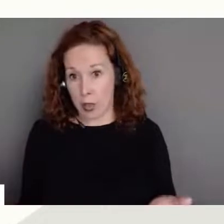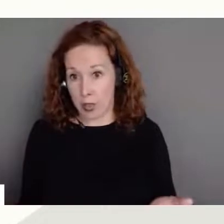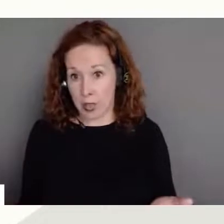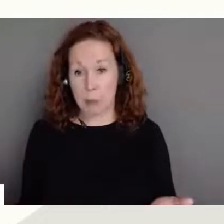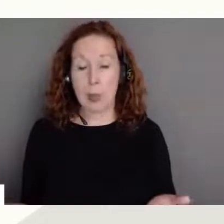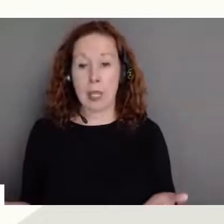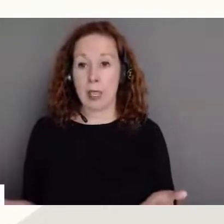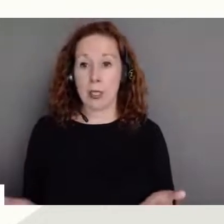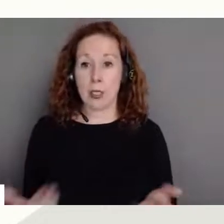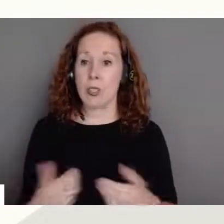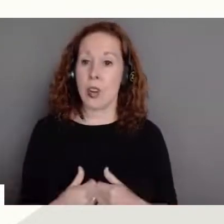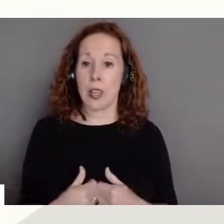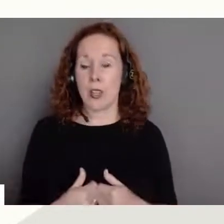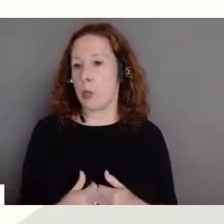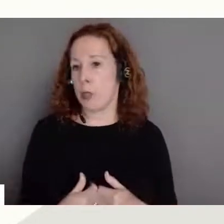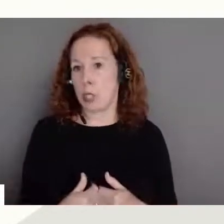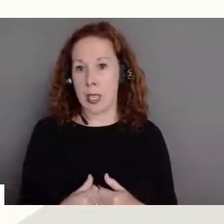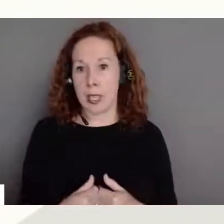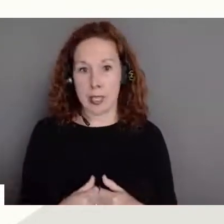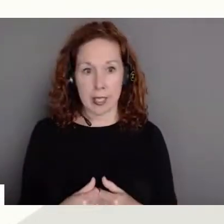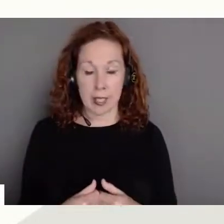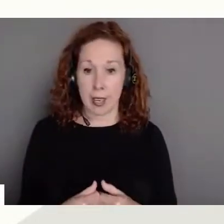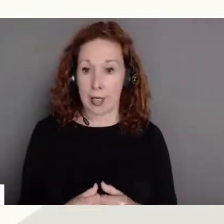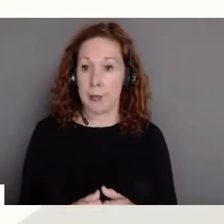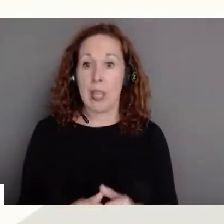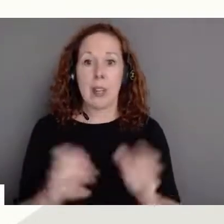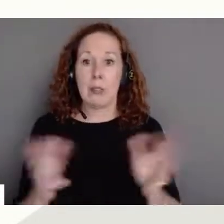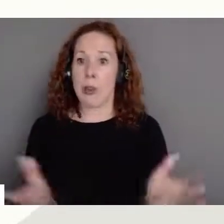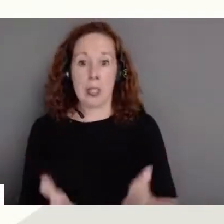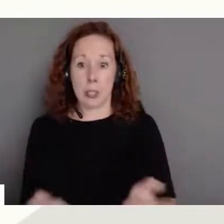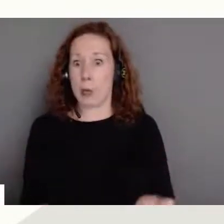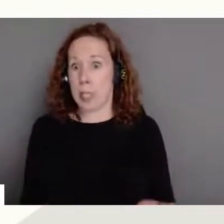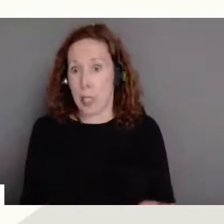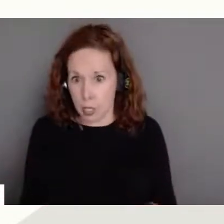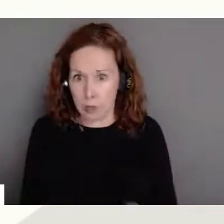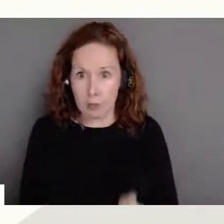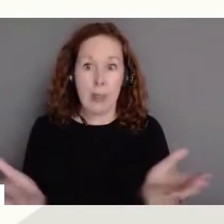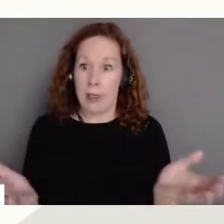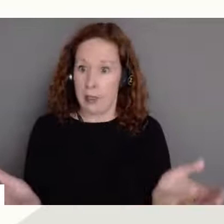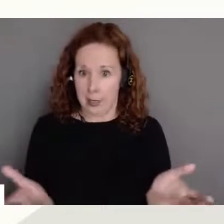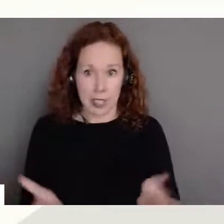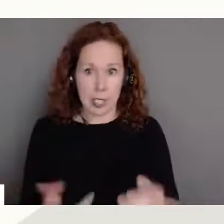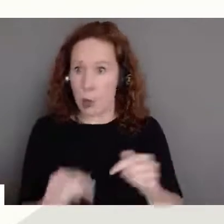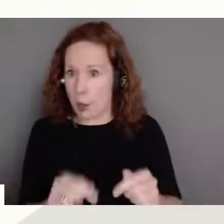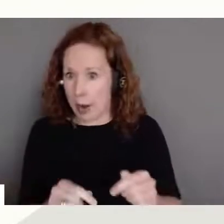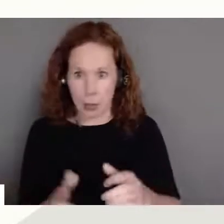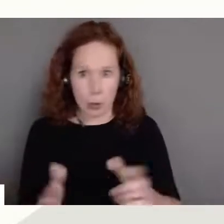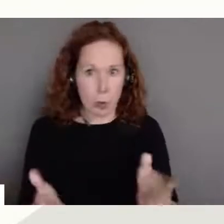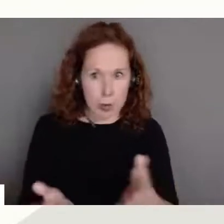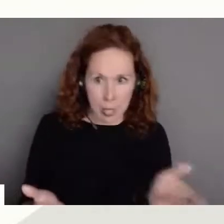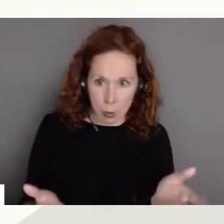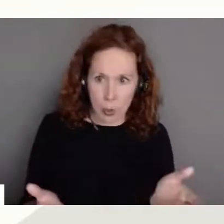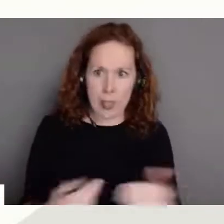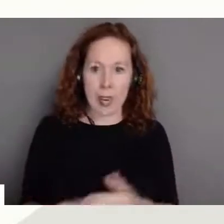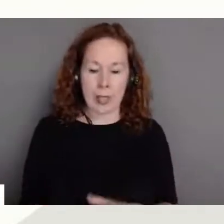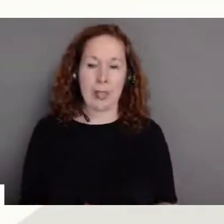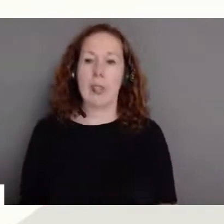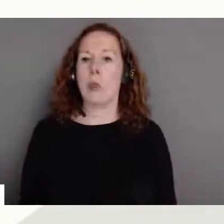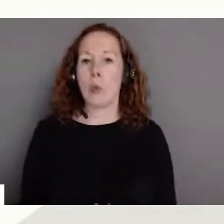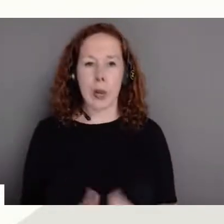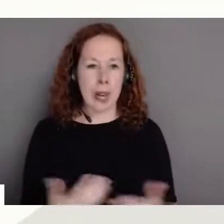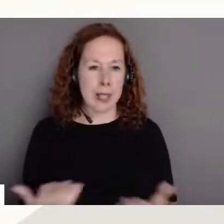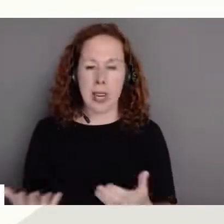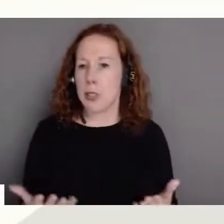just go Yeah. with it because Yeah. there's not an opportunity to say, for the interpretation, Yeah. can you go back, or what was that word